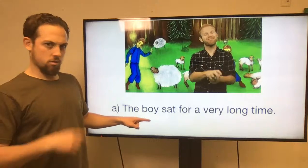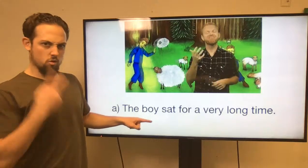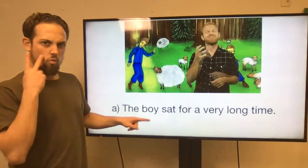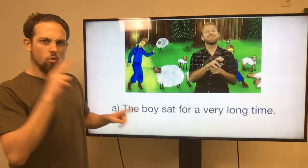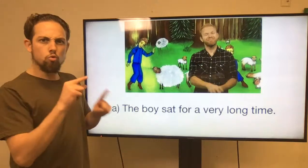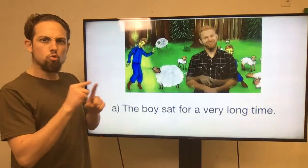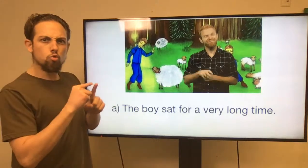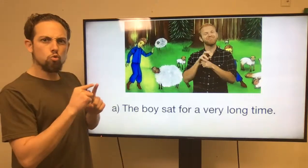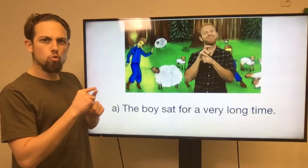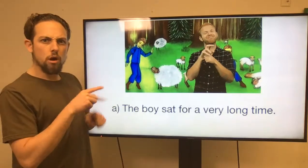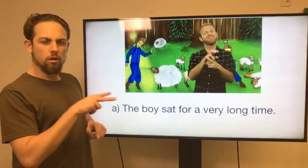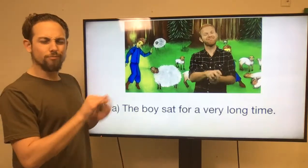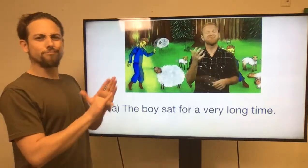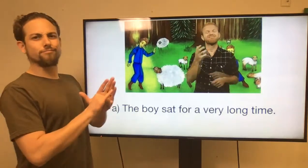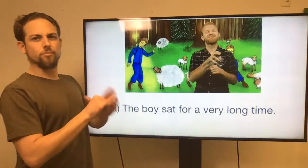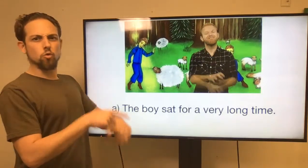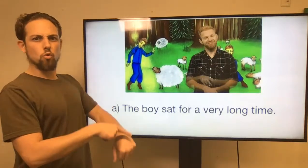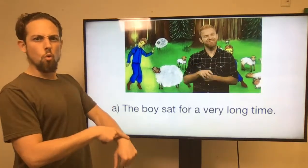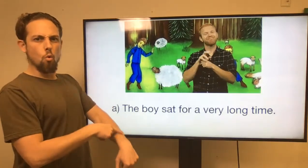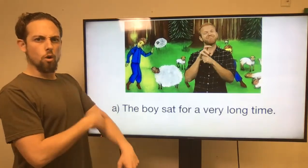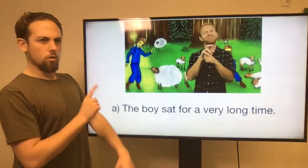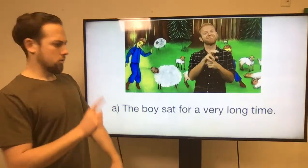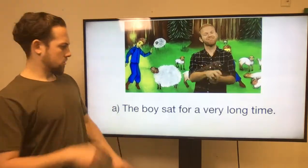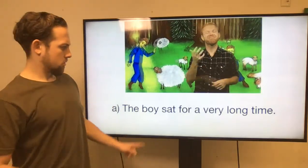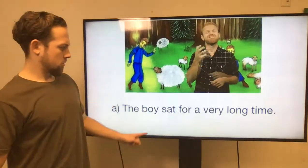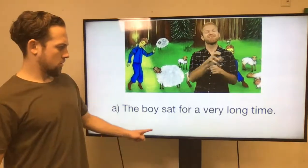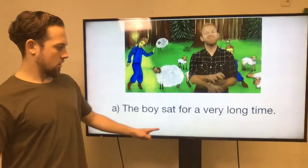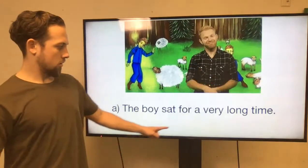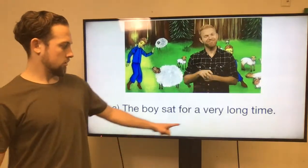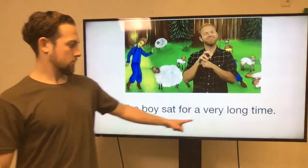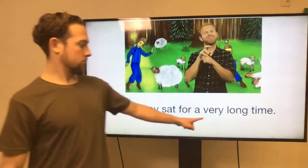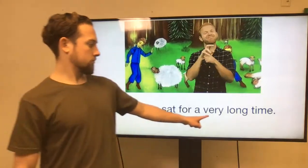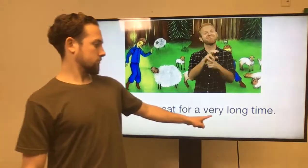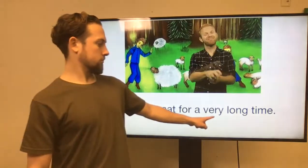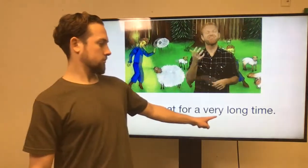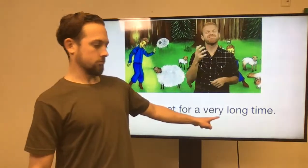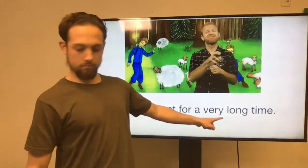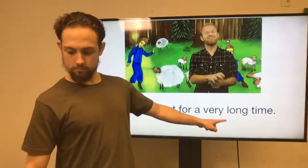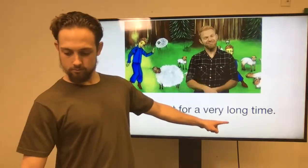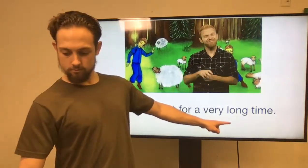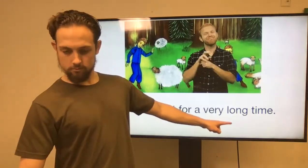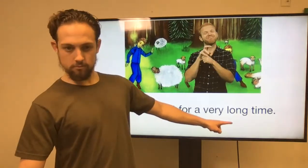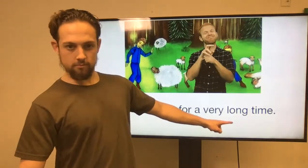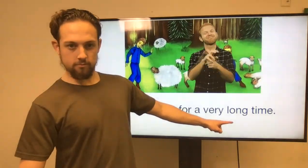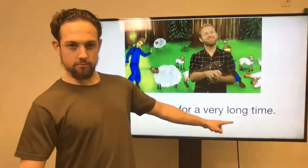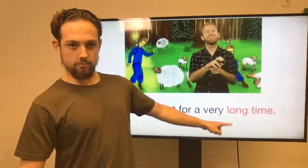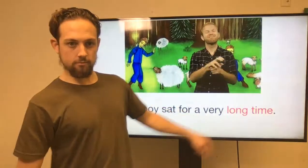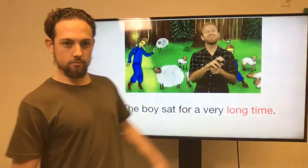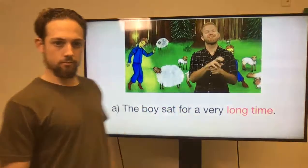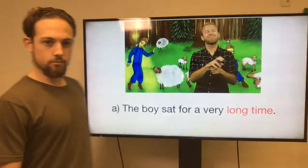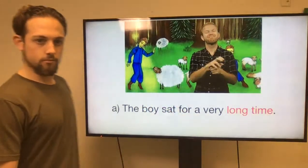Was it by looking at the boy or the word sat? What helped you see the length of time?